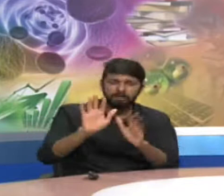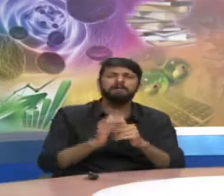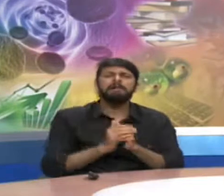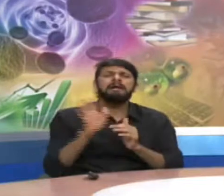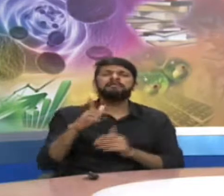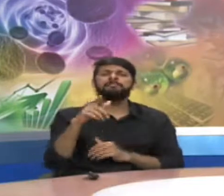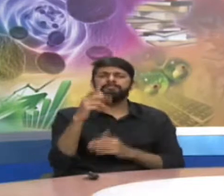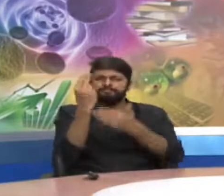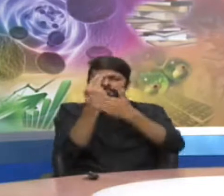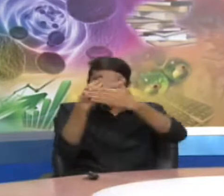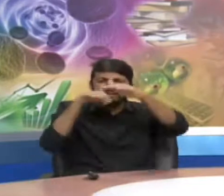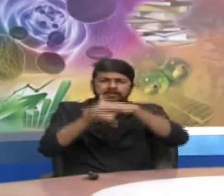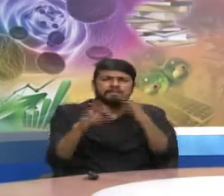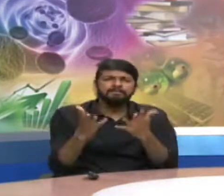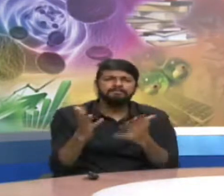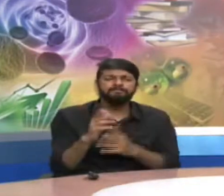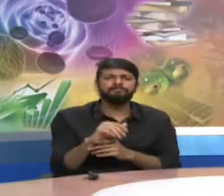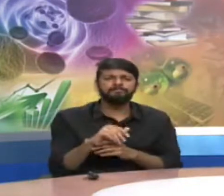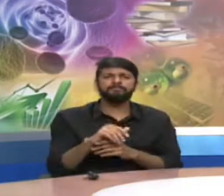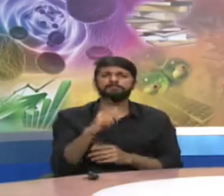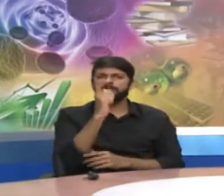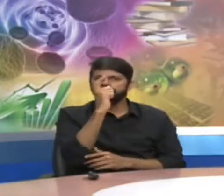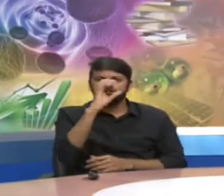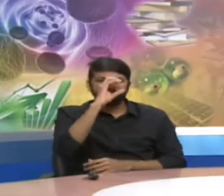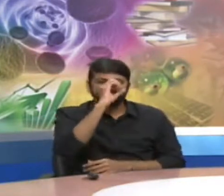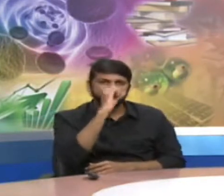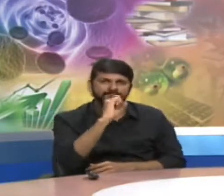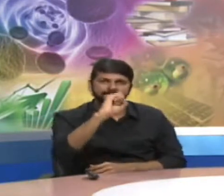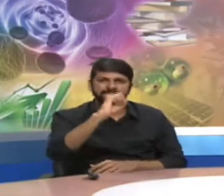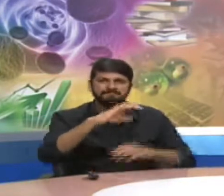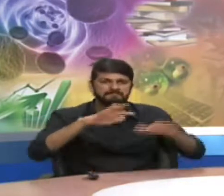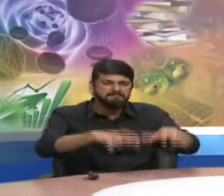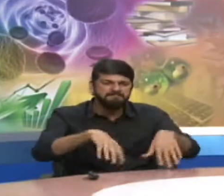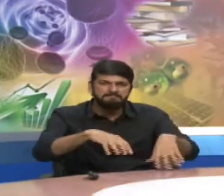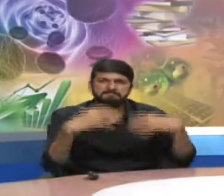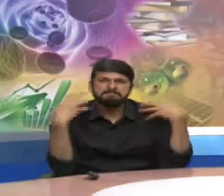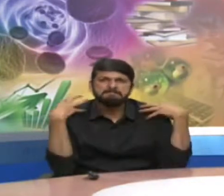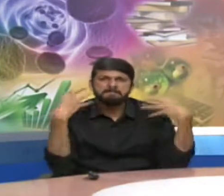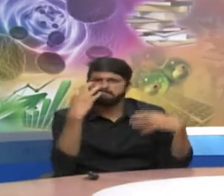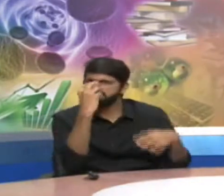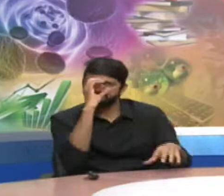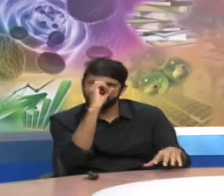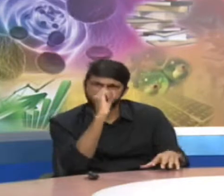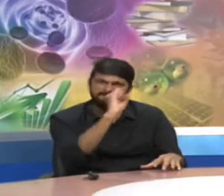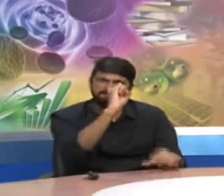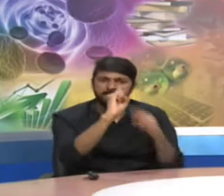in the valley of Ken River in the Mirzapur region,